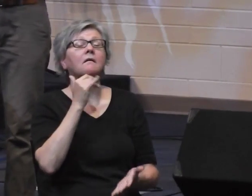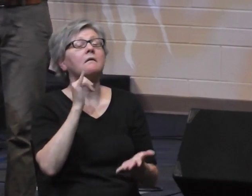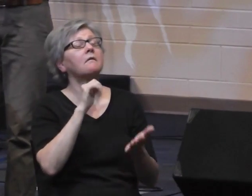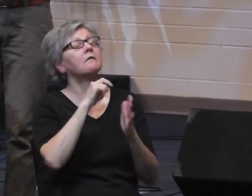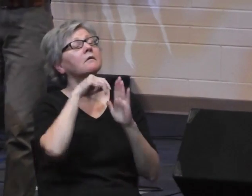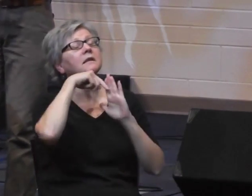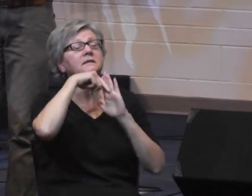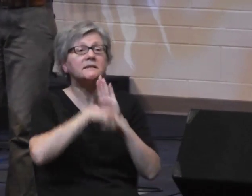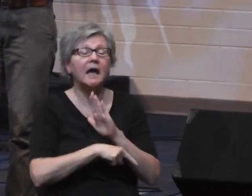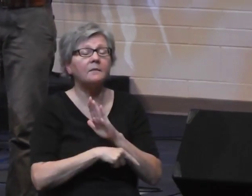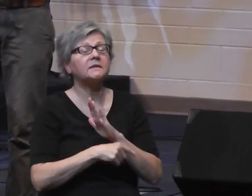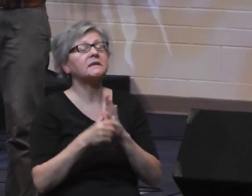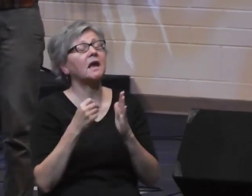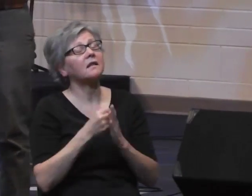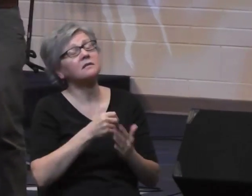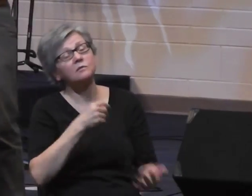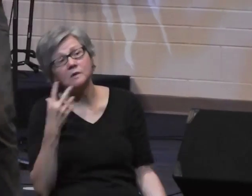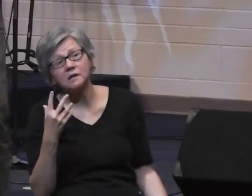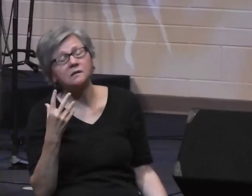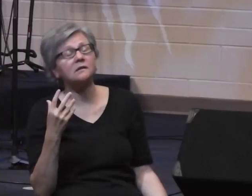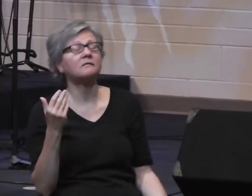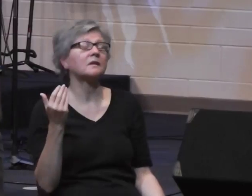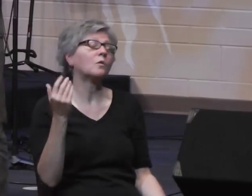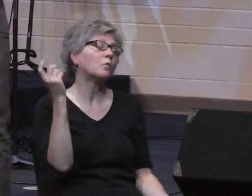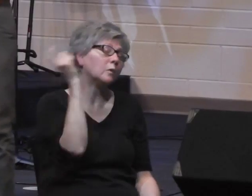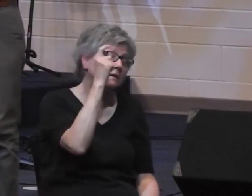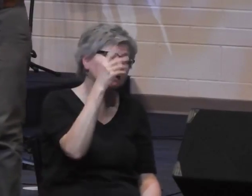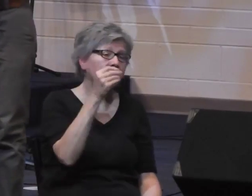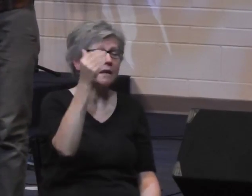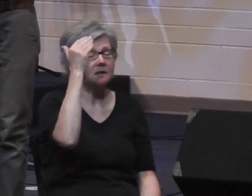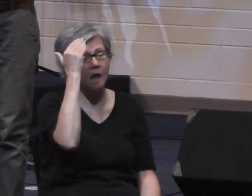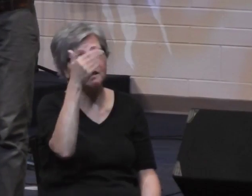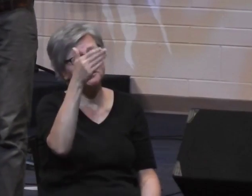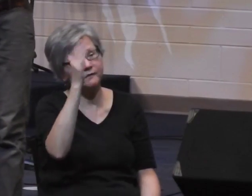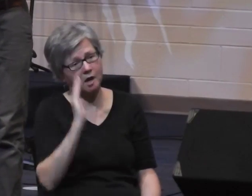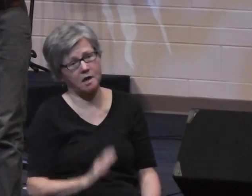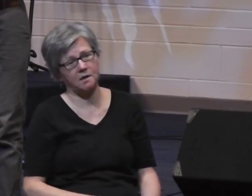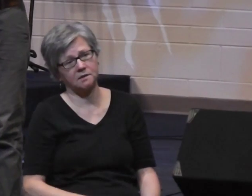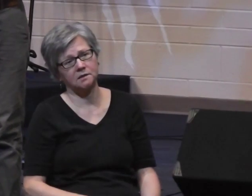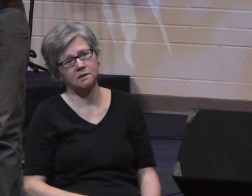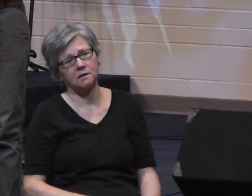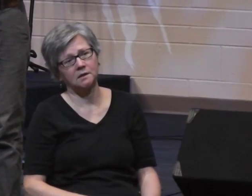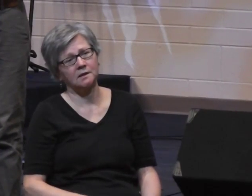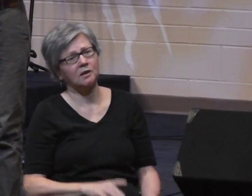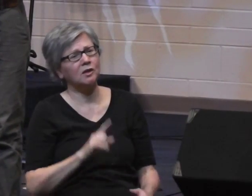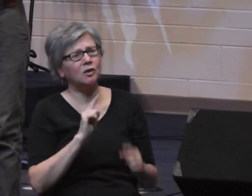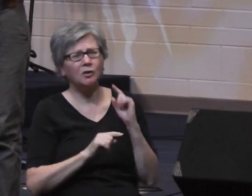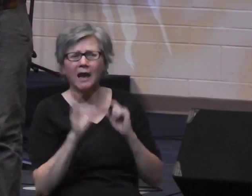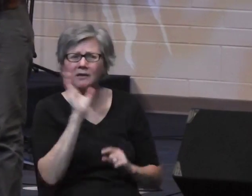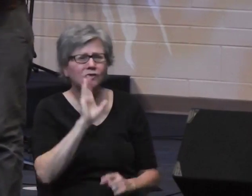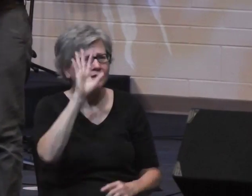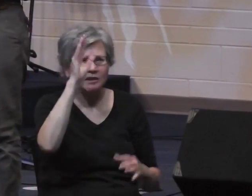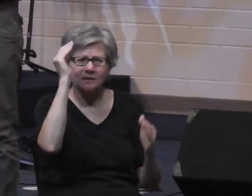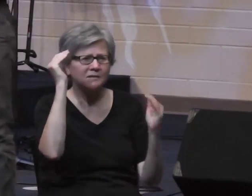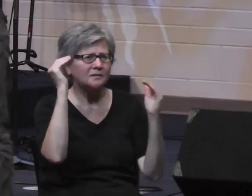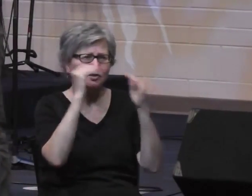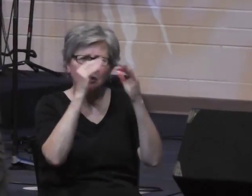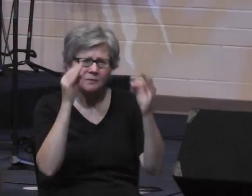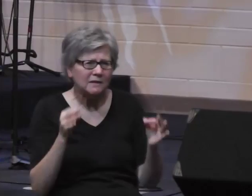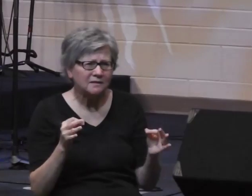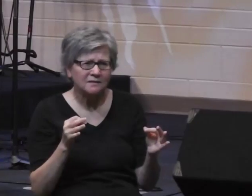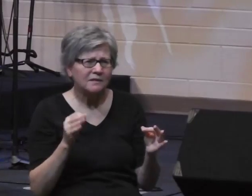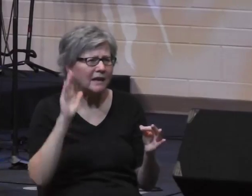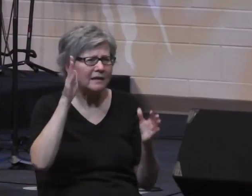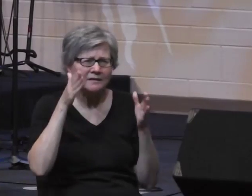of the riches of the wisdom and knowledge of God. How unsearchable his judgments and his